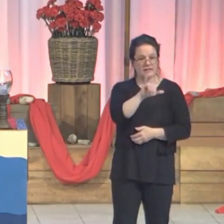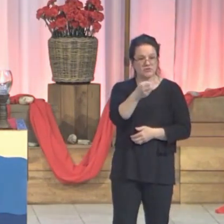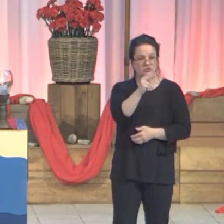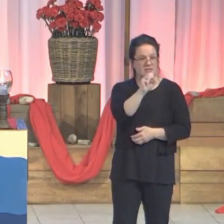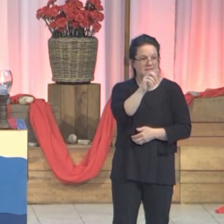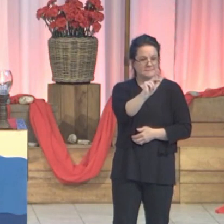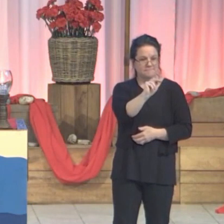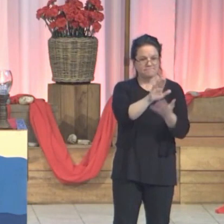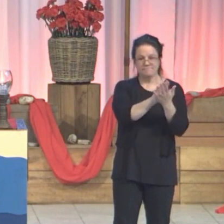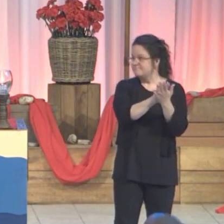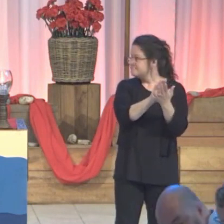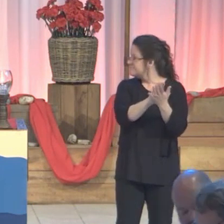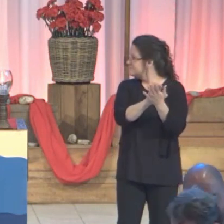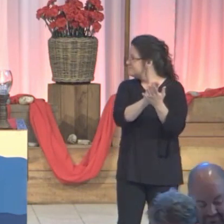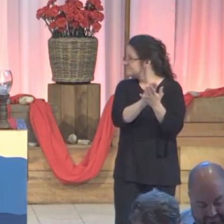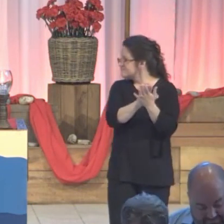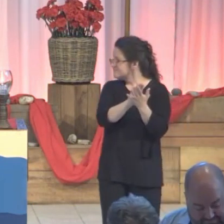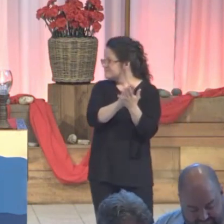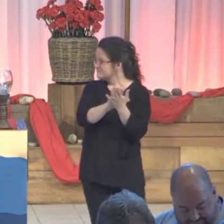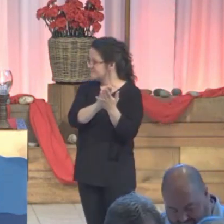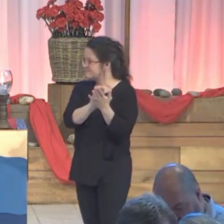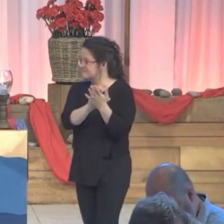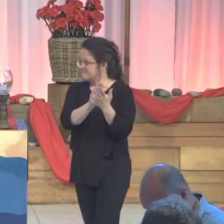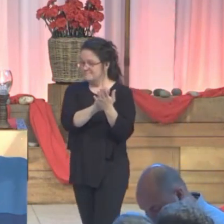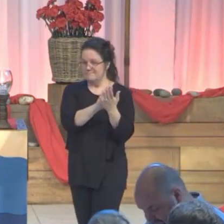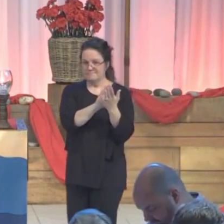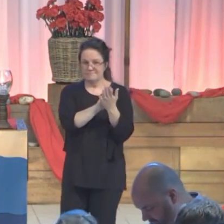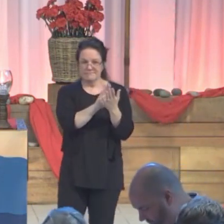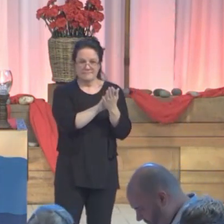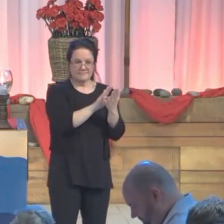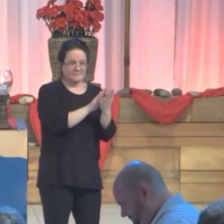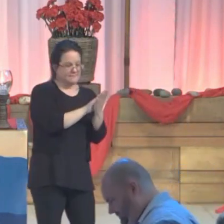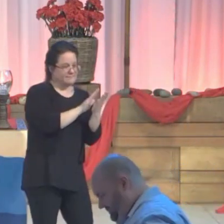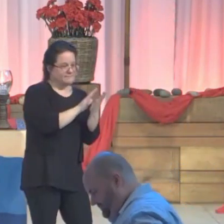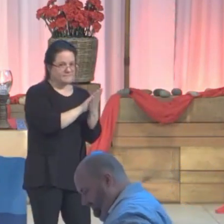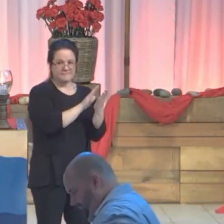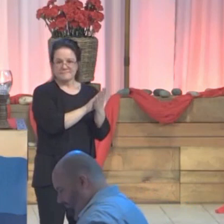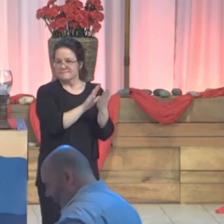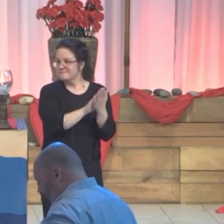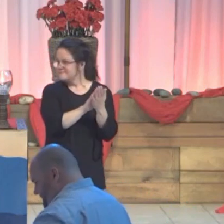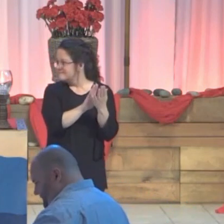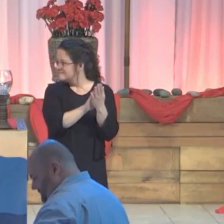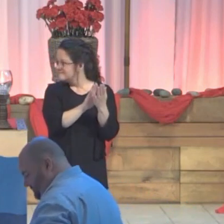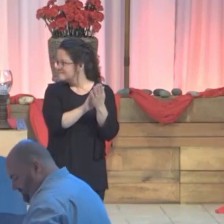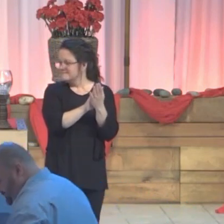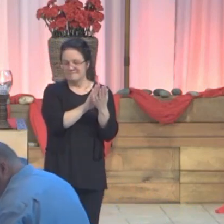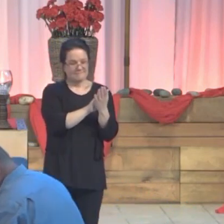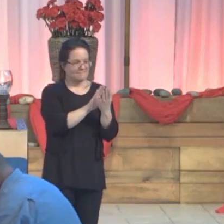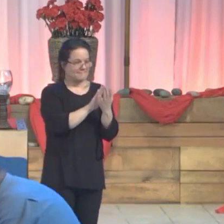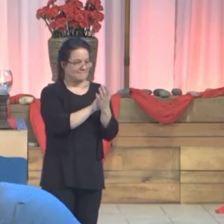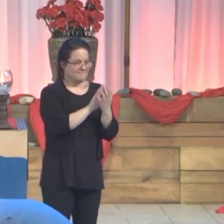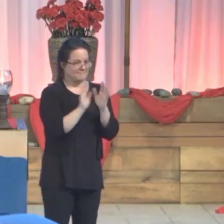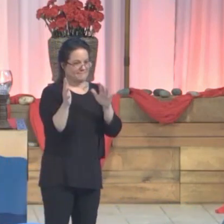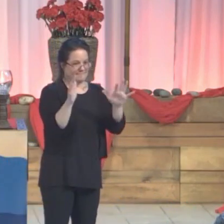says, Adventures in Grace, Live, Dance, Love, and here he's calling up a lay guy to give the homily, so there you go, that's a liturgical